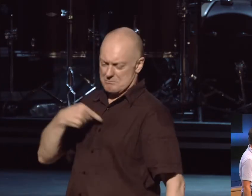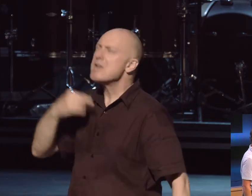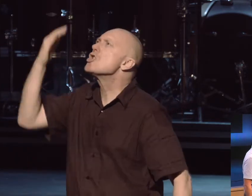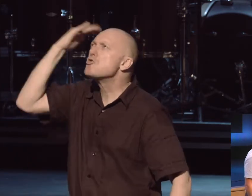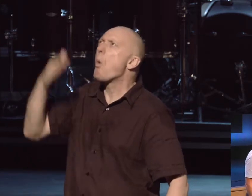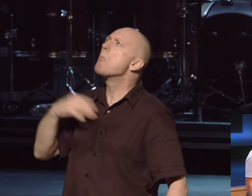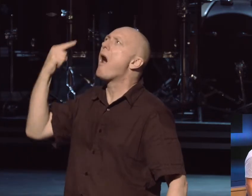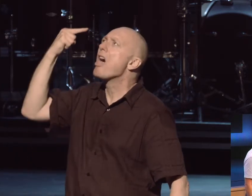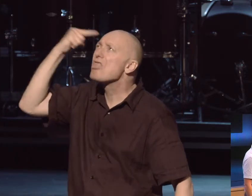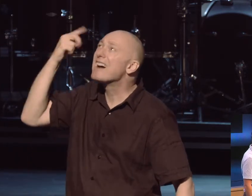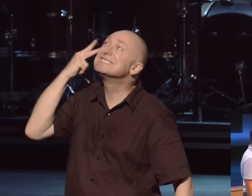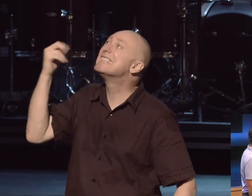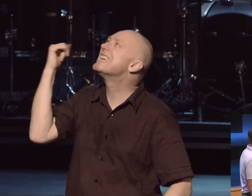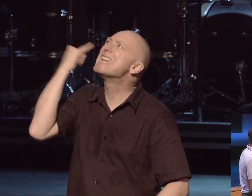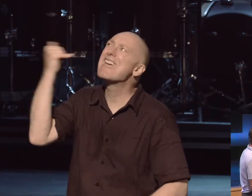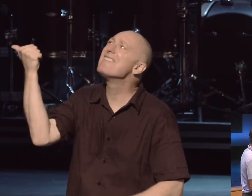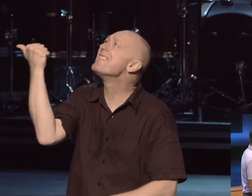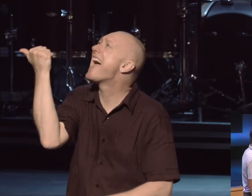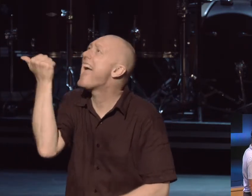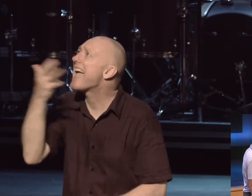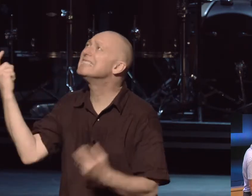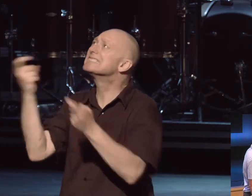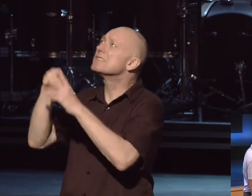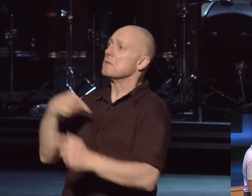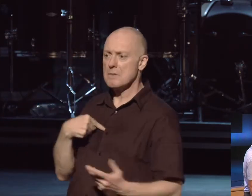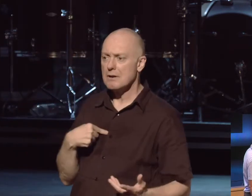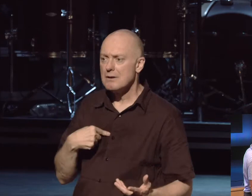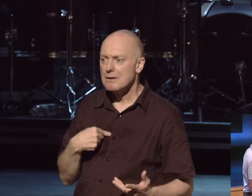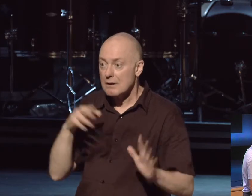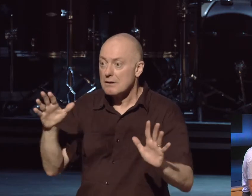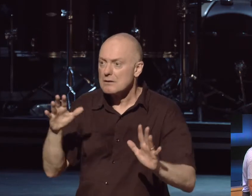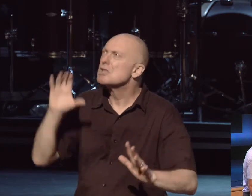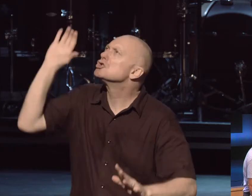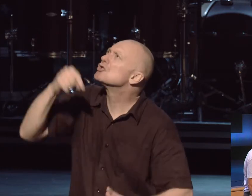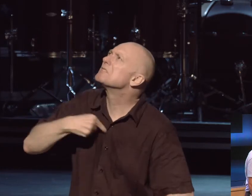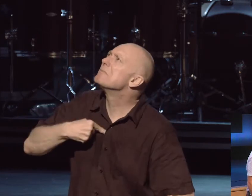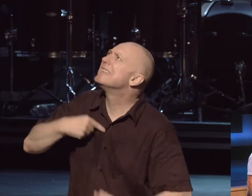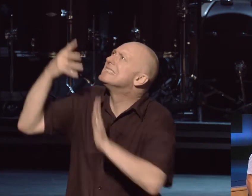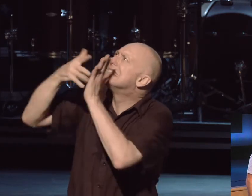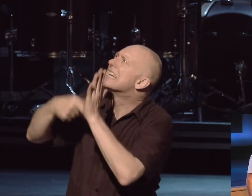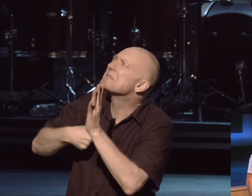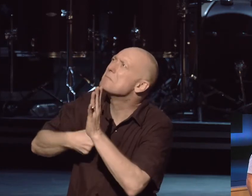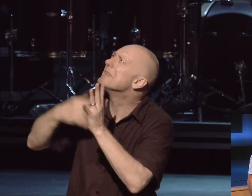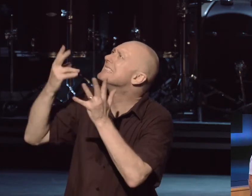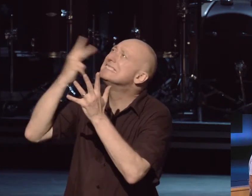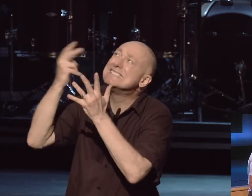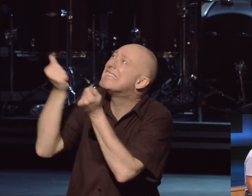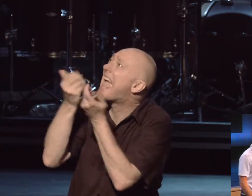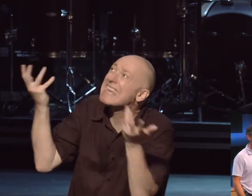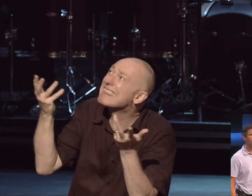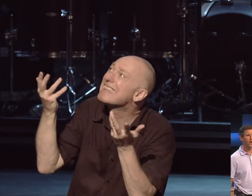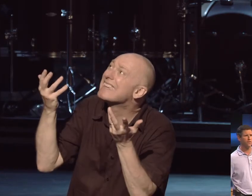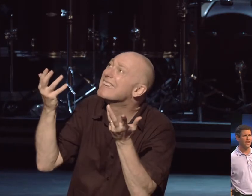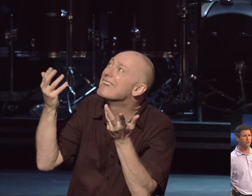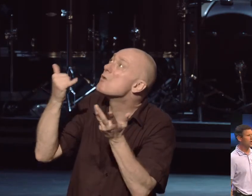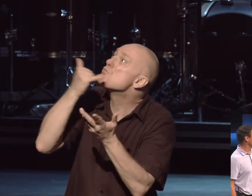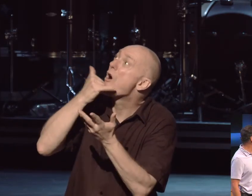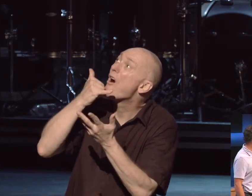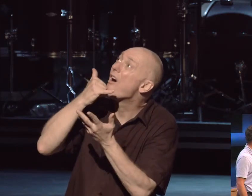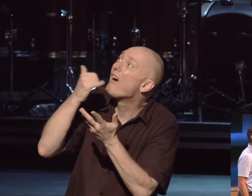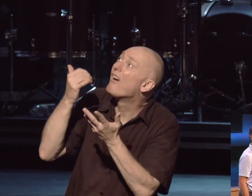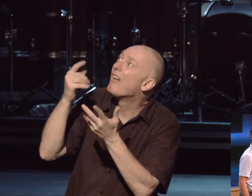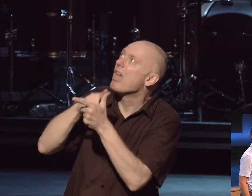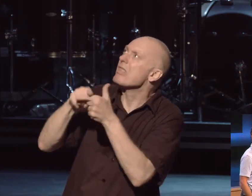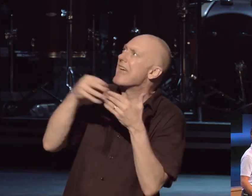see if there be any grievous way in me. So you see, Lord, search, try, see any offensive way in me, but lead me in the way everlasting.